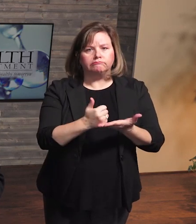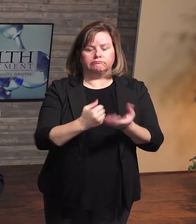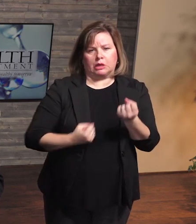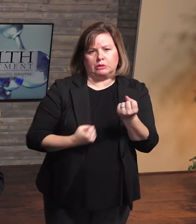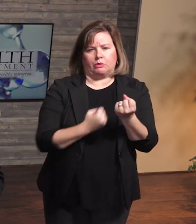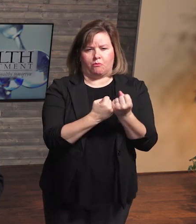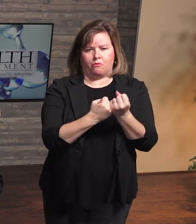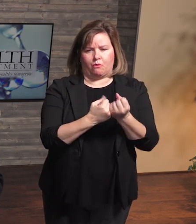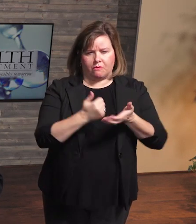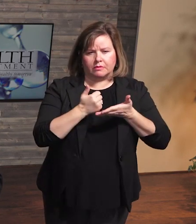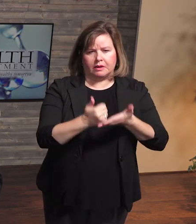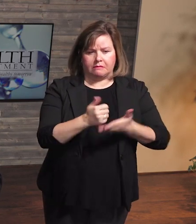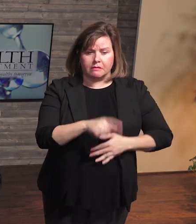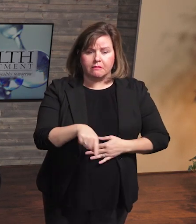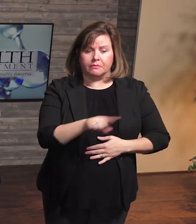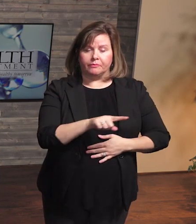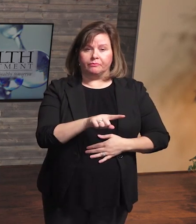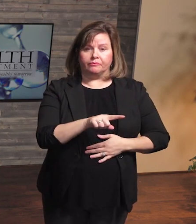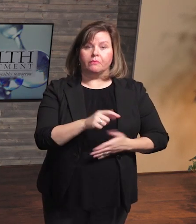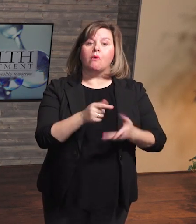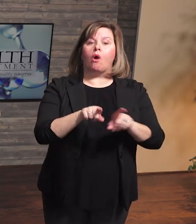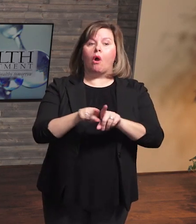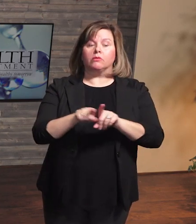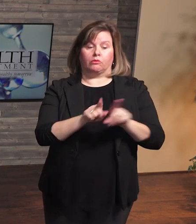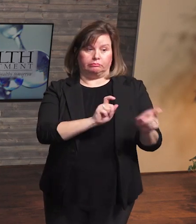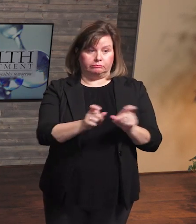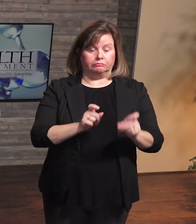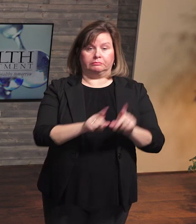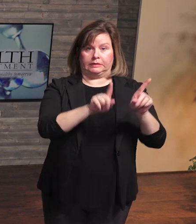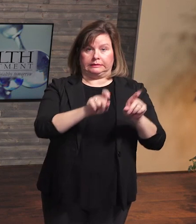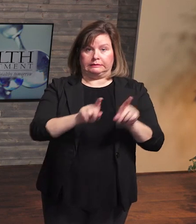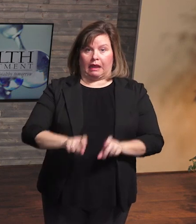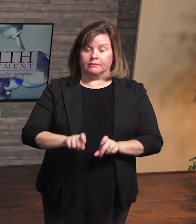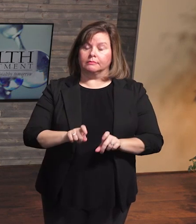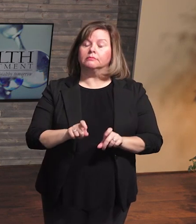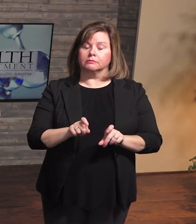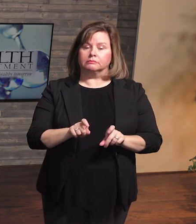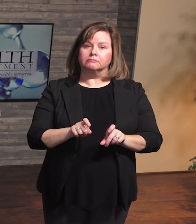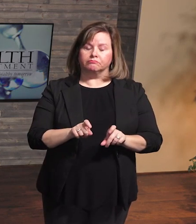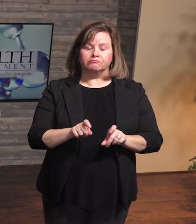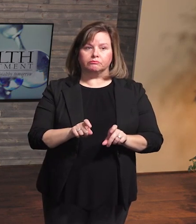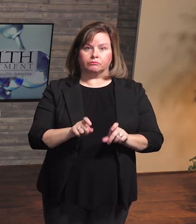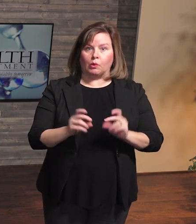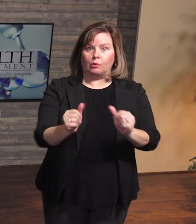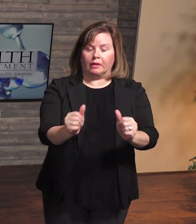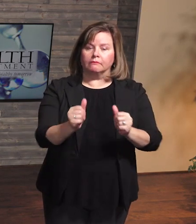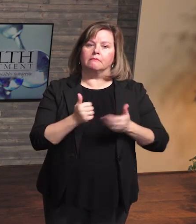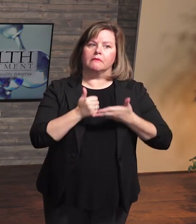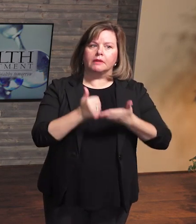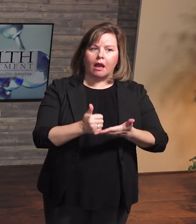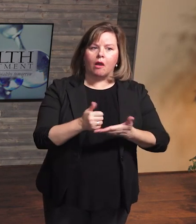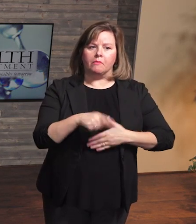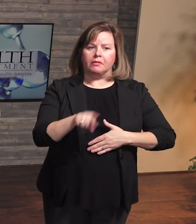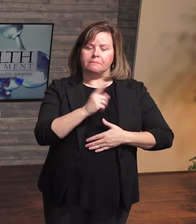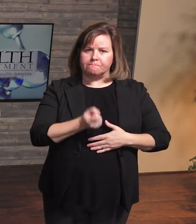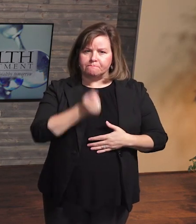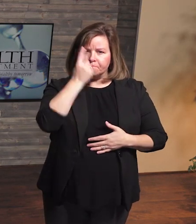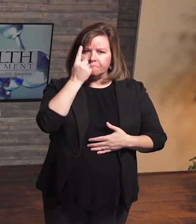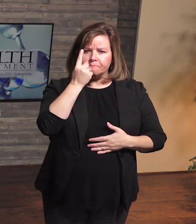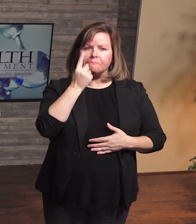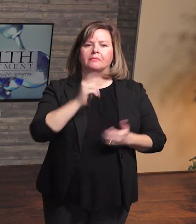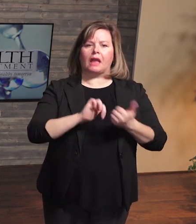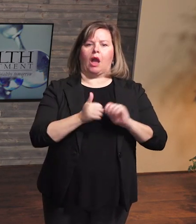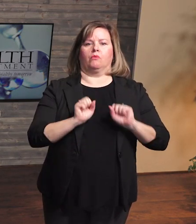identify cases as soon as possible. We're also working with a number of partners to identify a location where we can